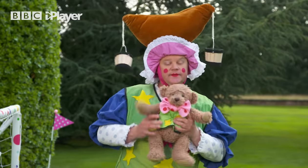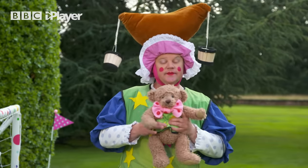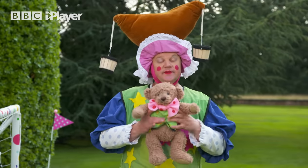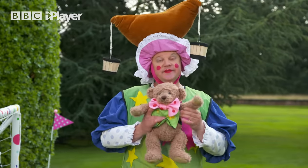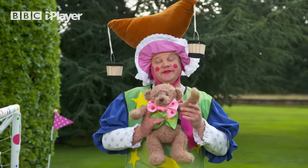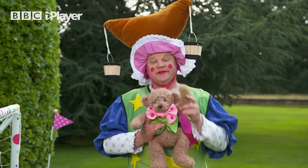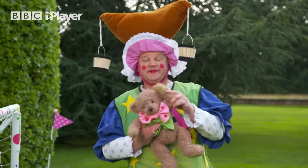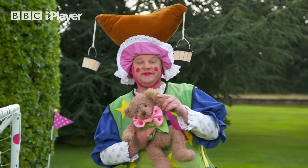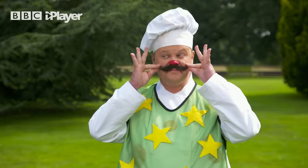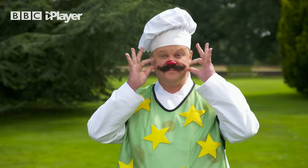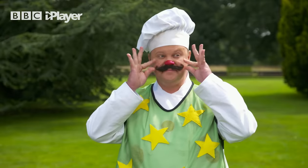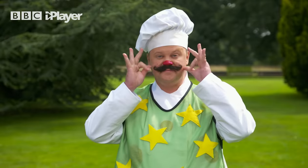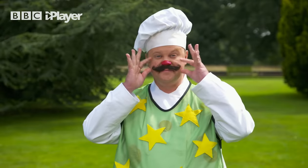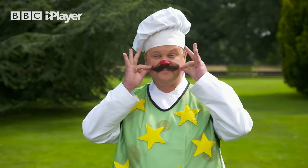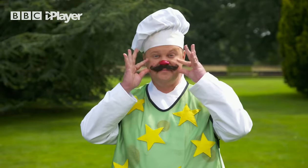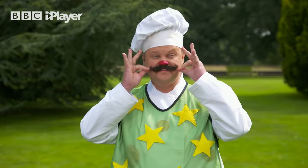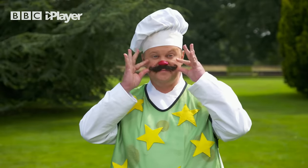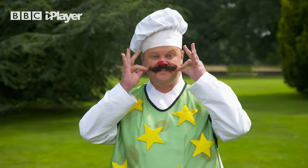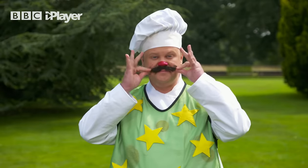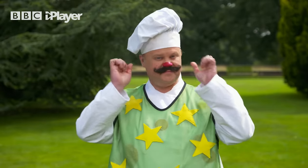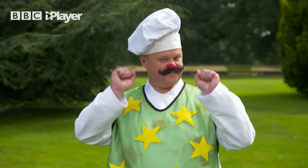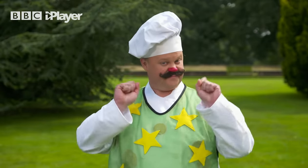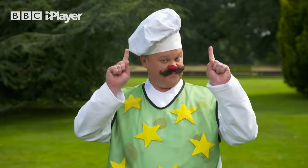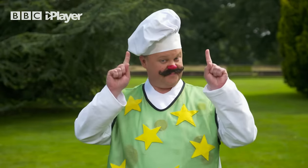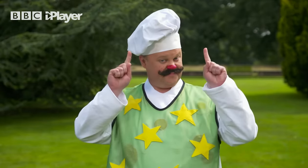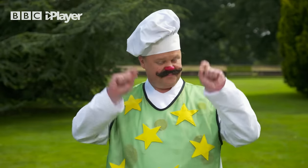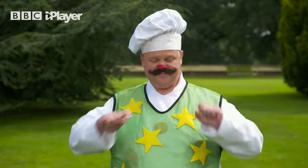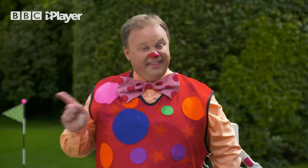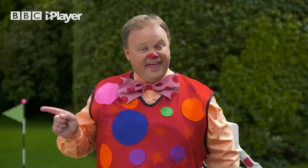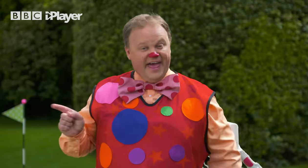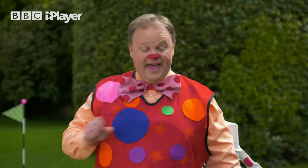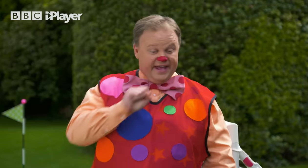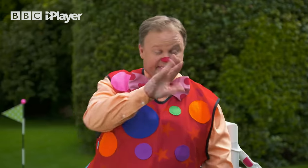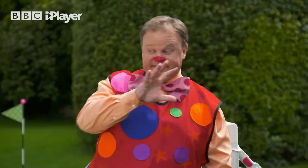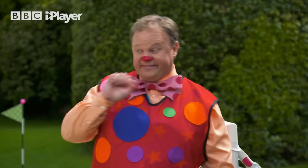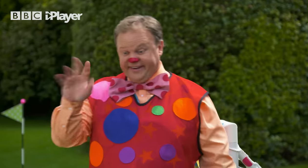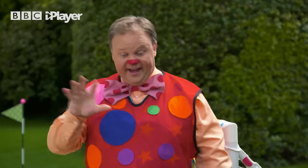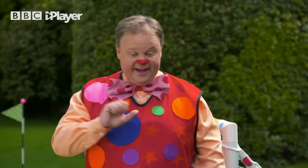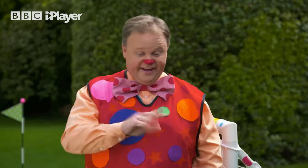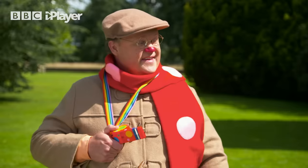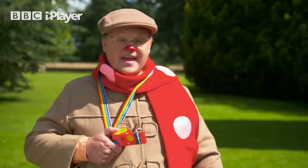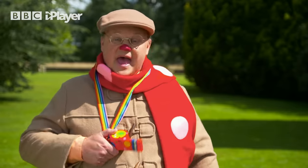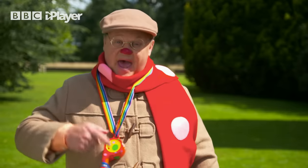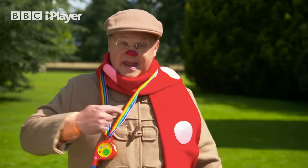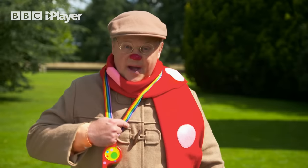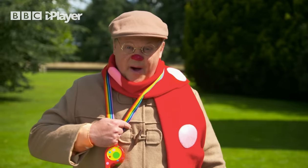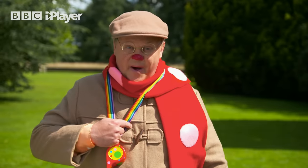Tumble Ted, and Chef Tumble. They're the stars. And I'm